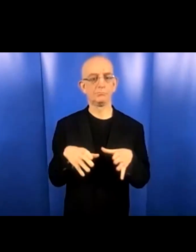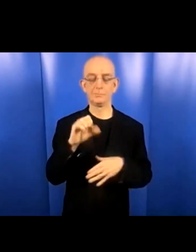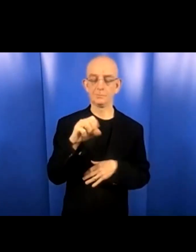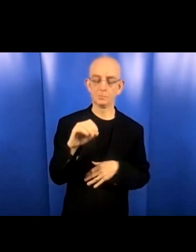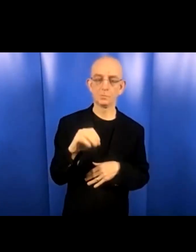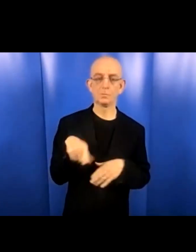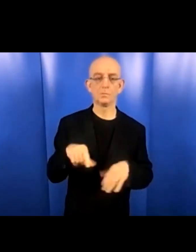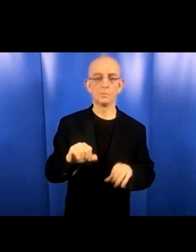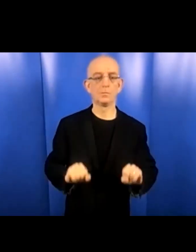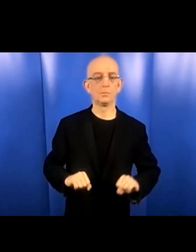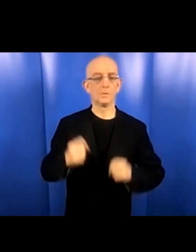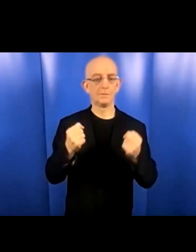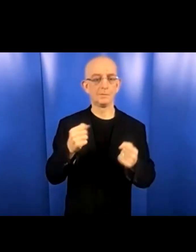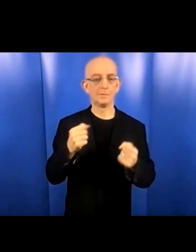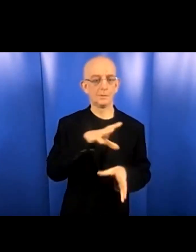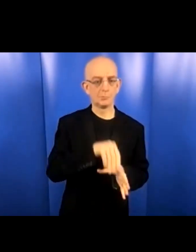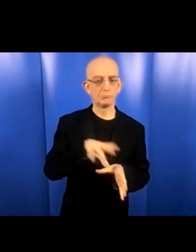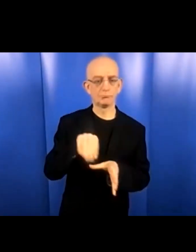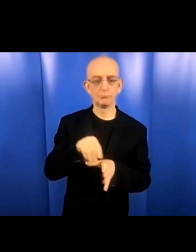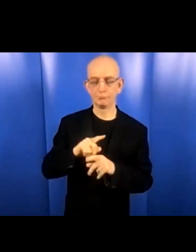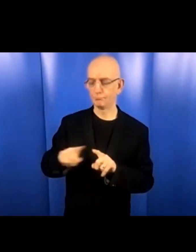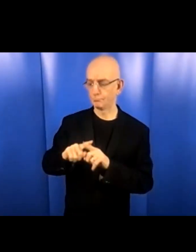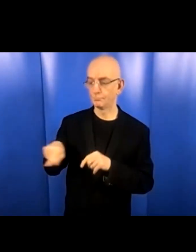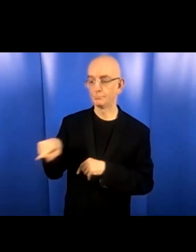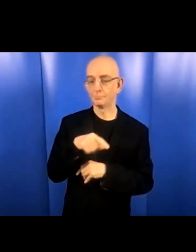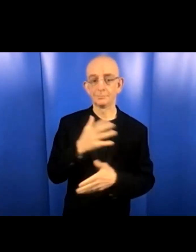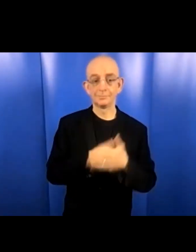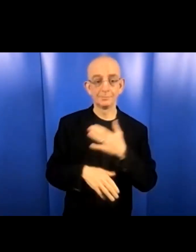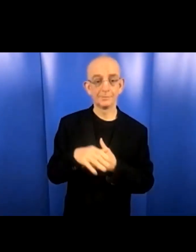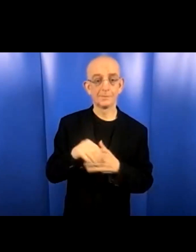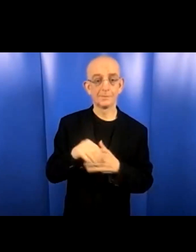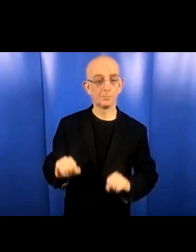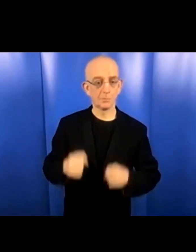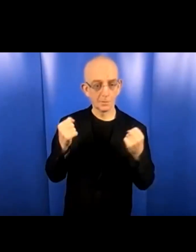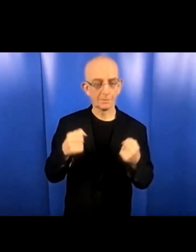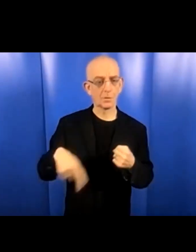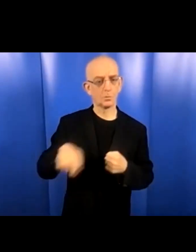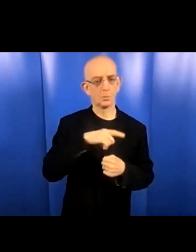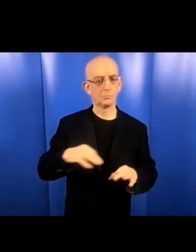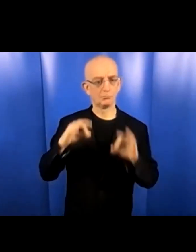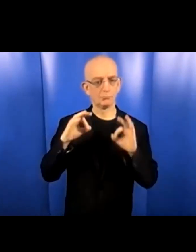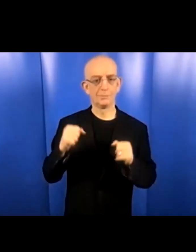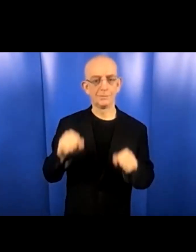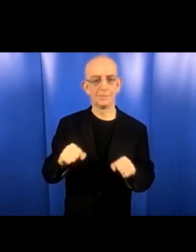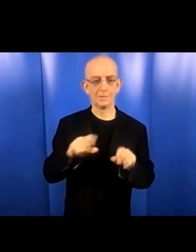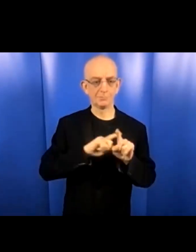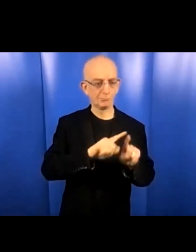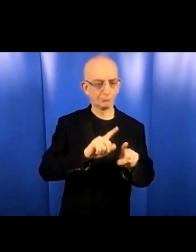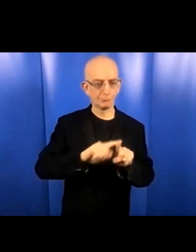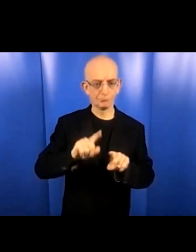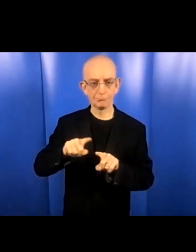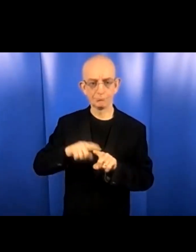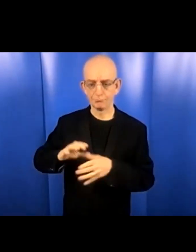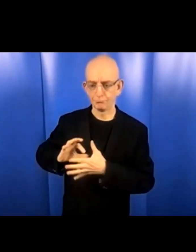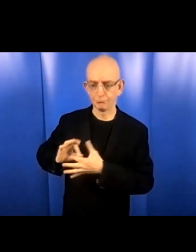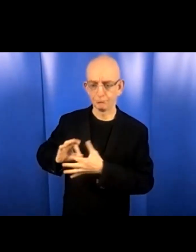have not realized to build the synergy of intergenerational network, which is very crucial to bring young people